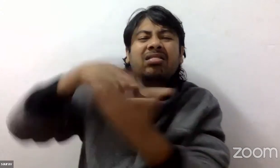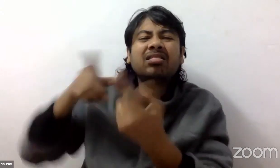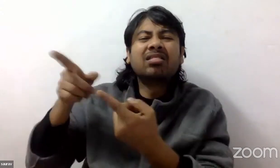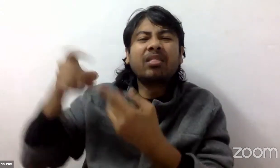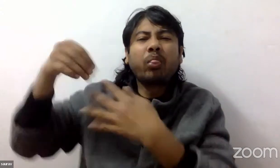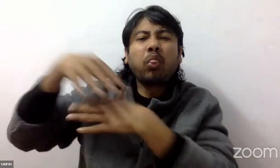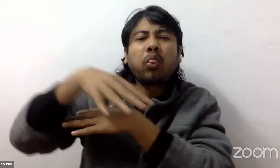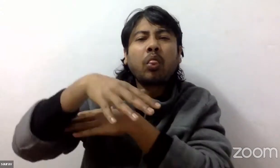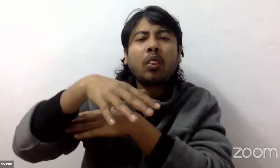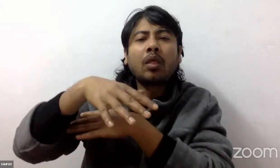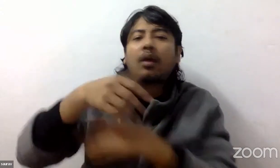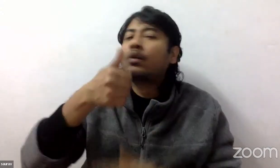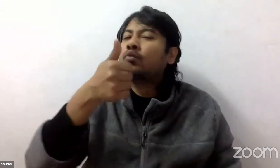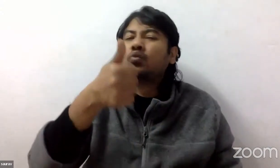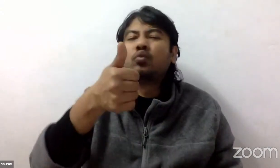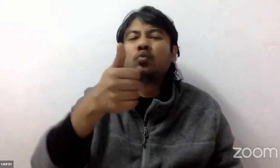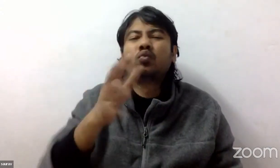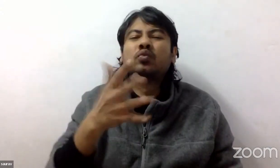I'll just type.